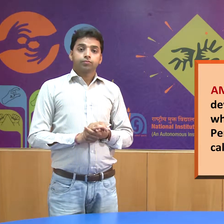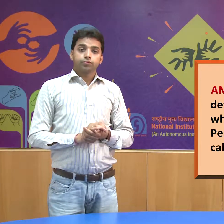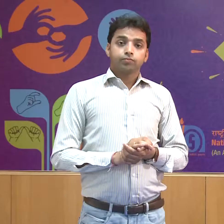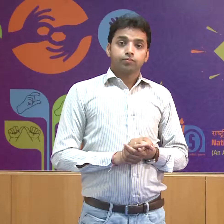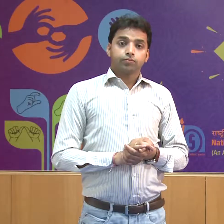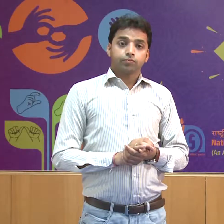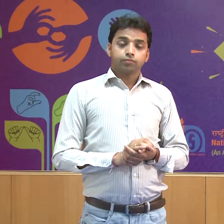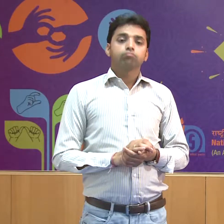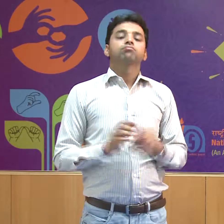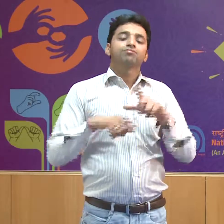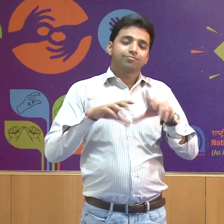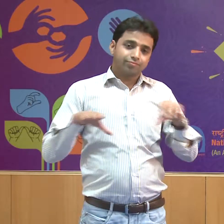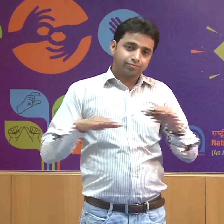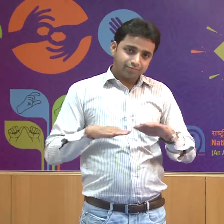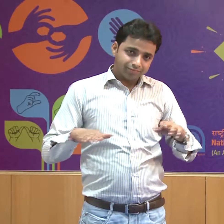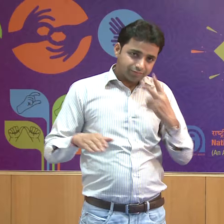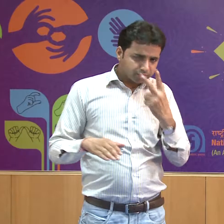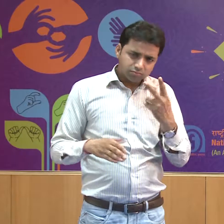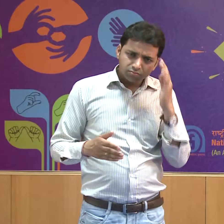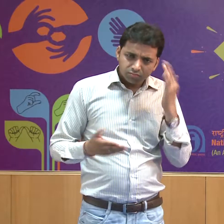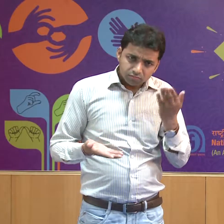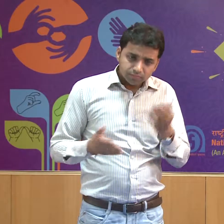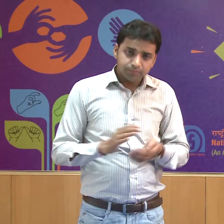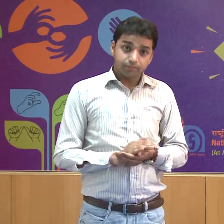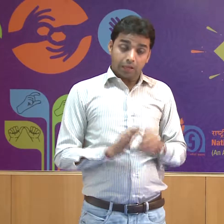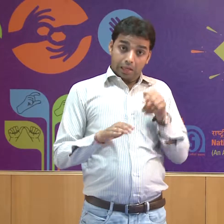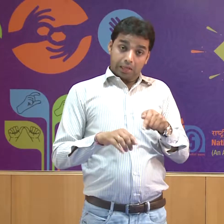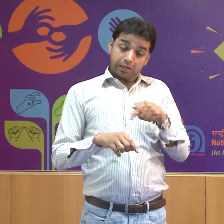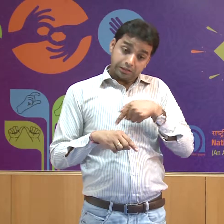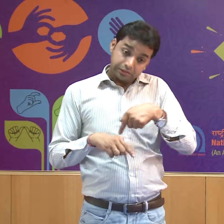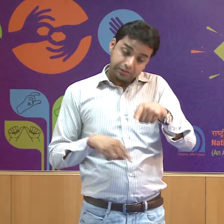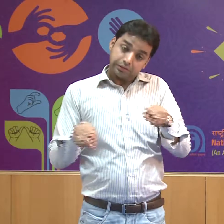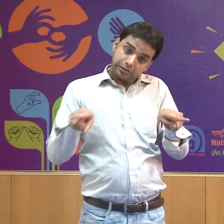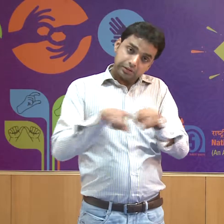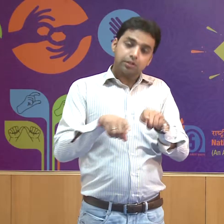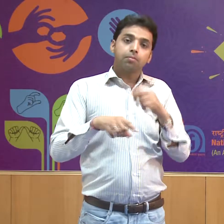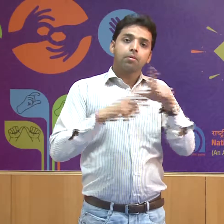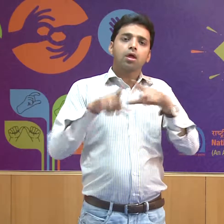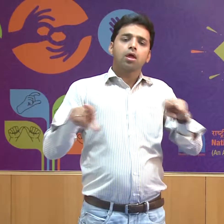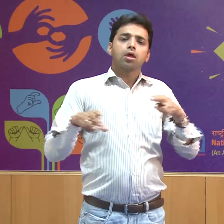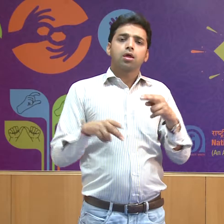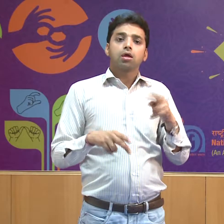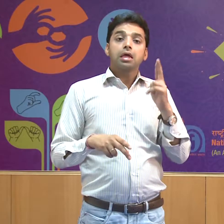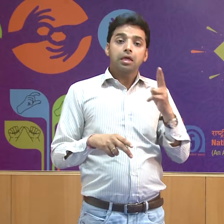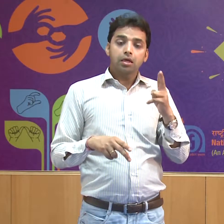Learners, do you know that this is the same Hindi language that we speak today.